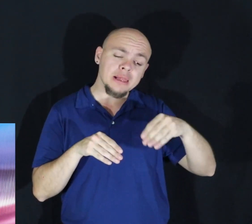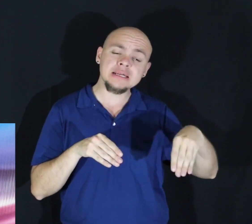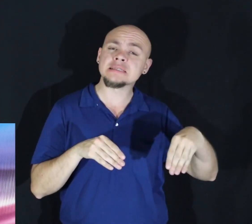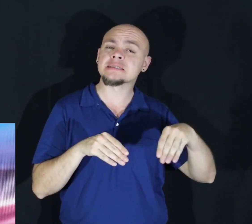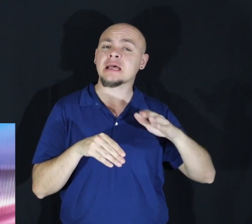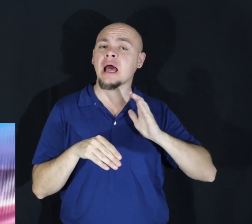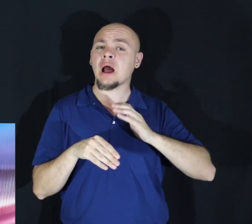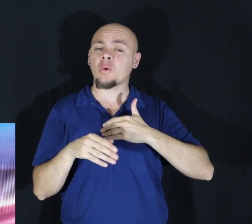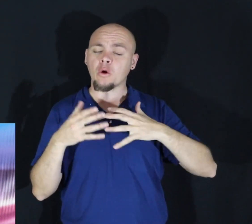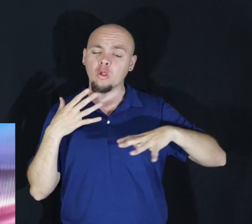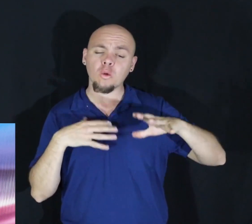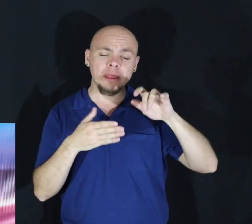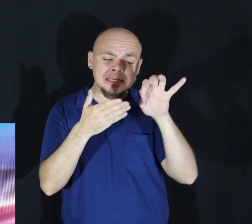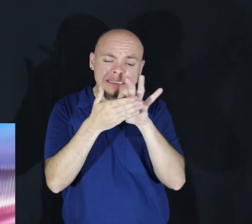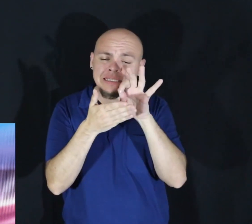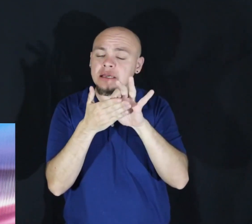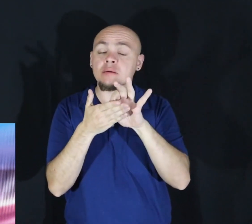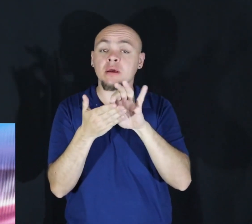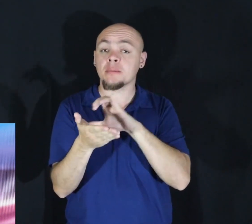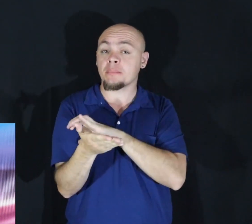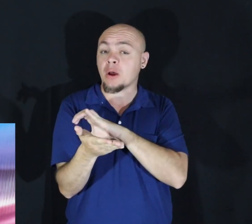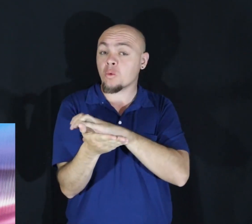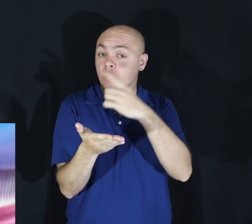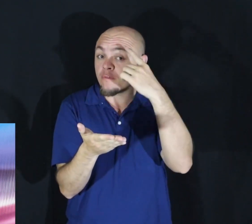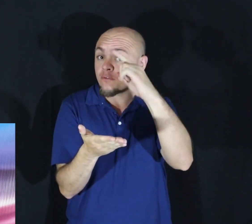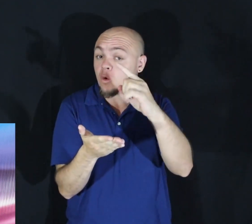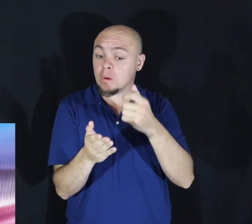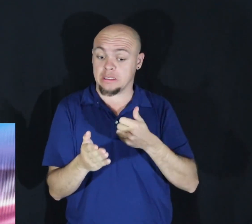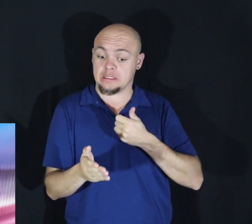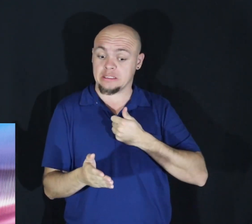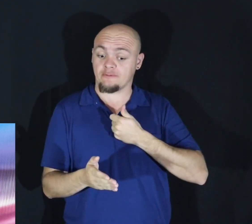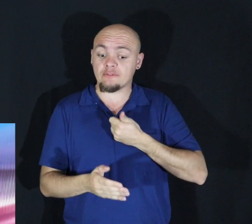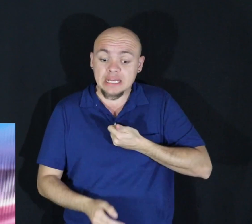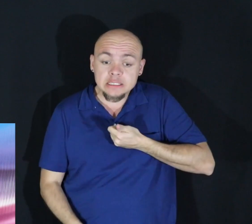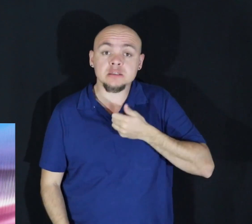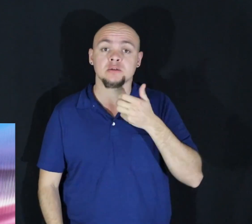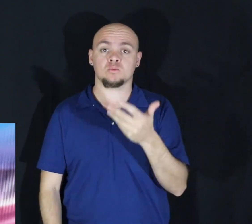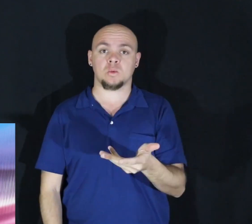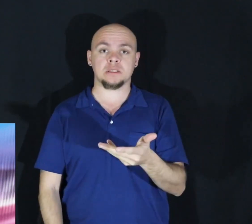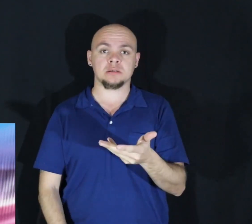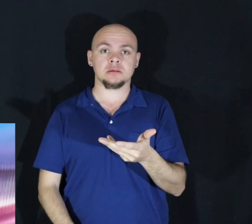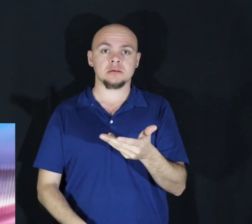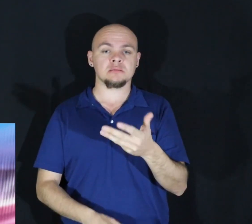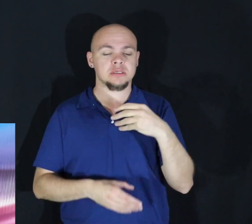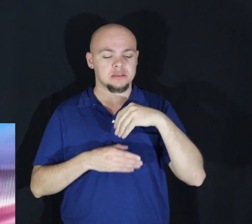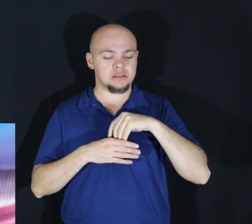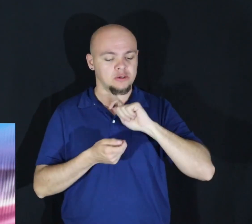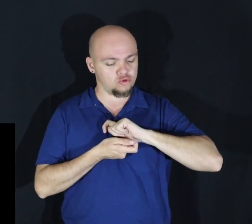clothing lies the power not only to express, but to transform.